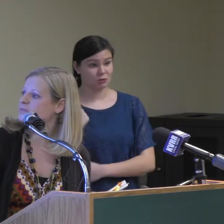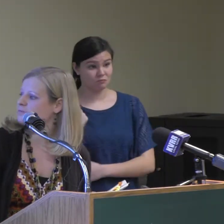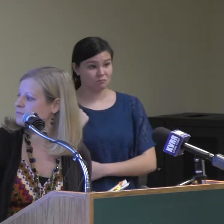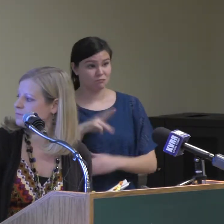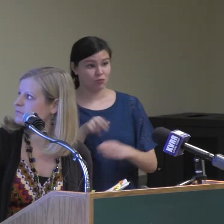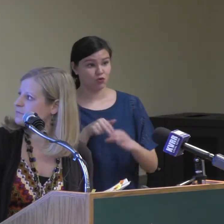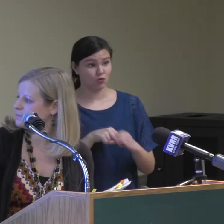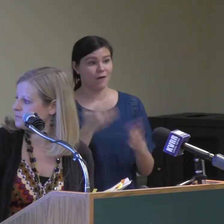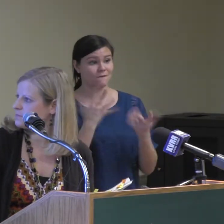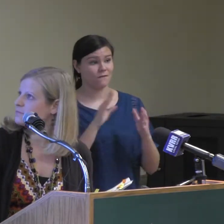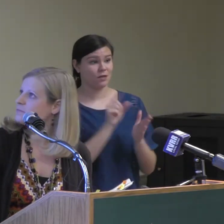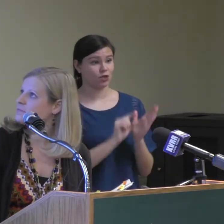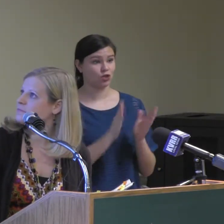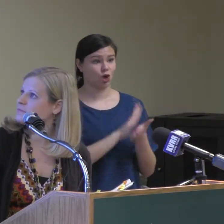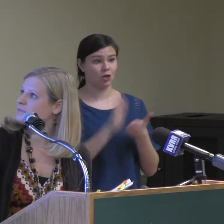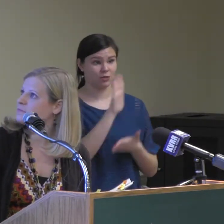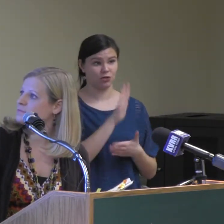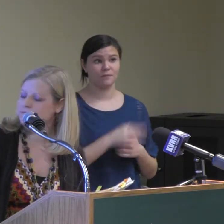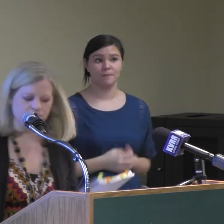college.